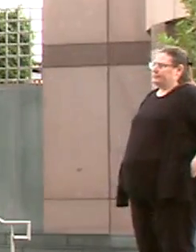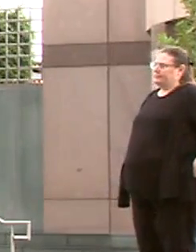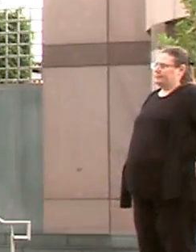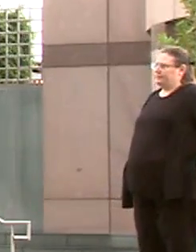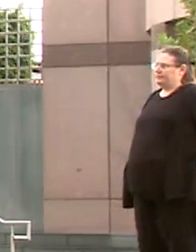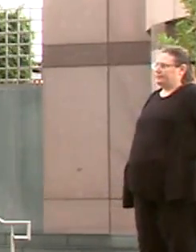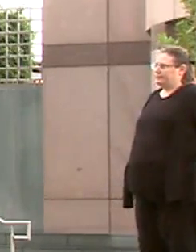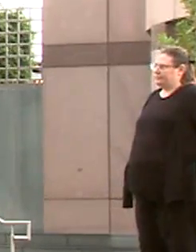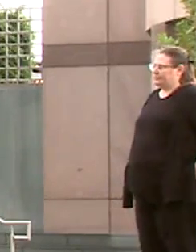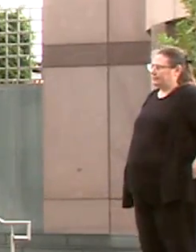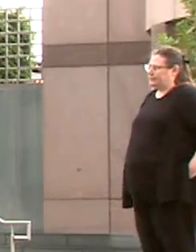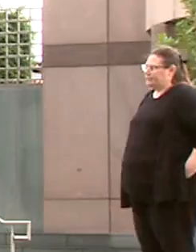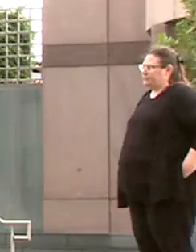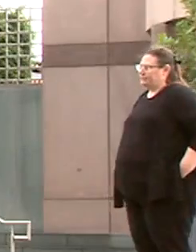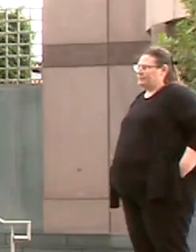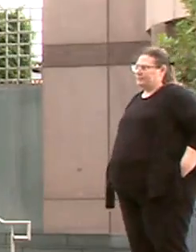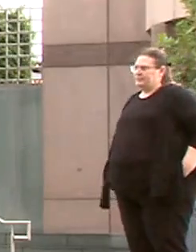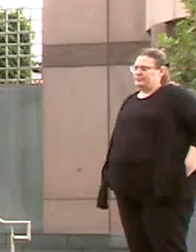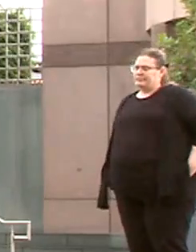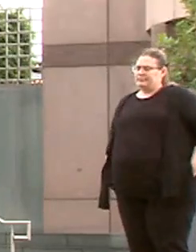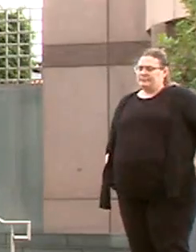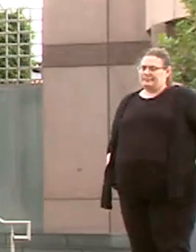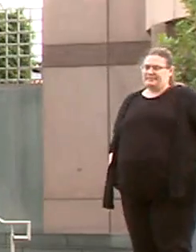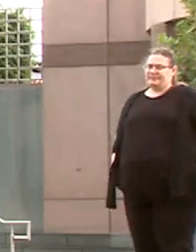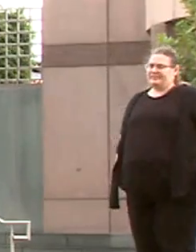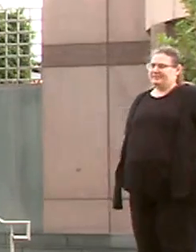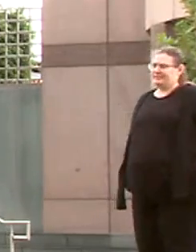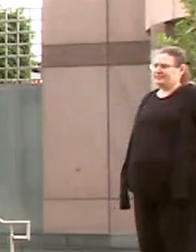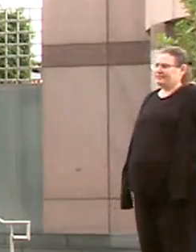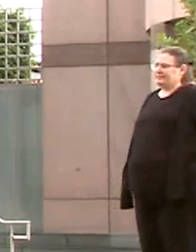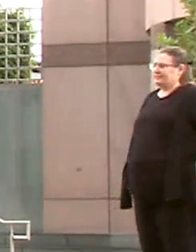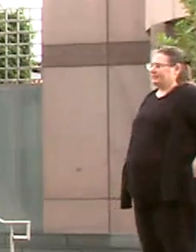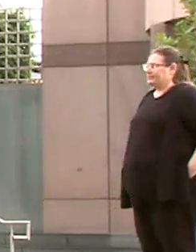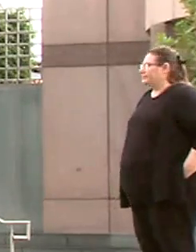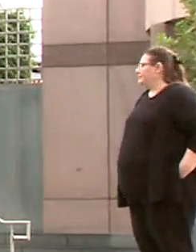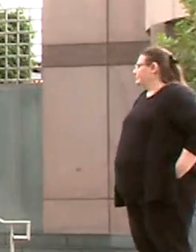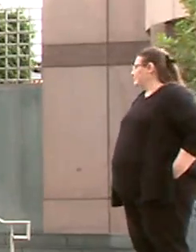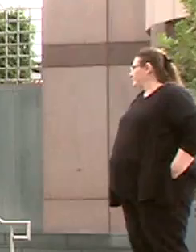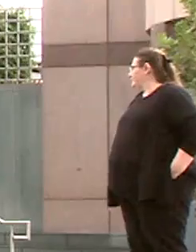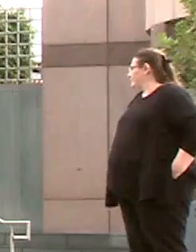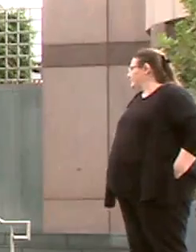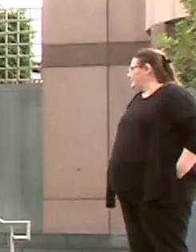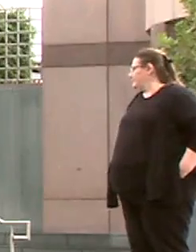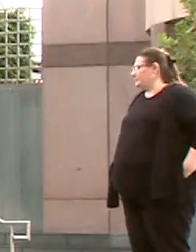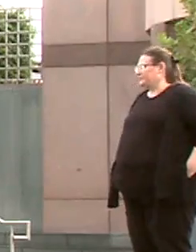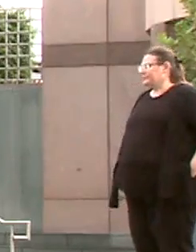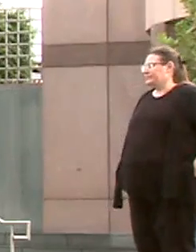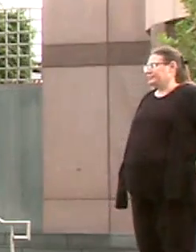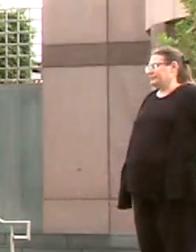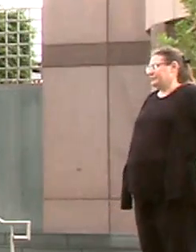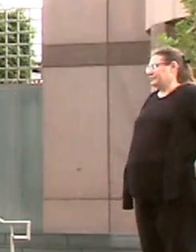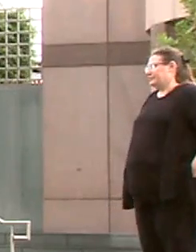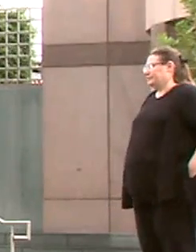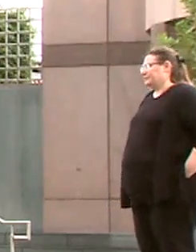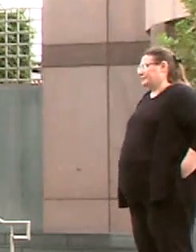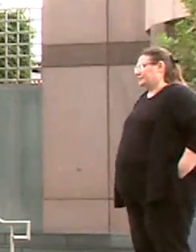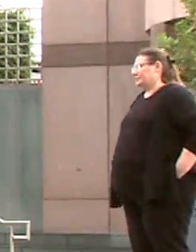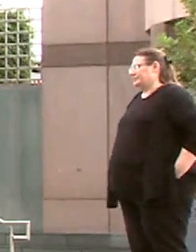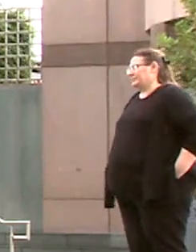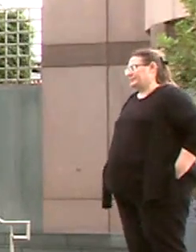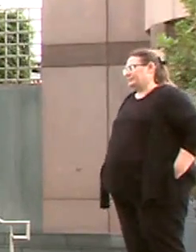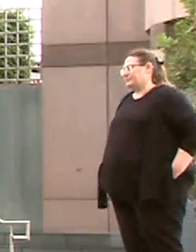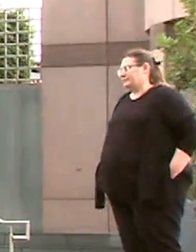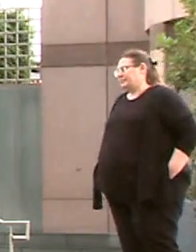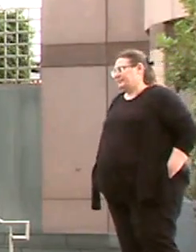class of the corporations of film and television production companies and the studios and the networks.